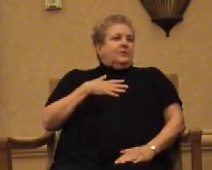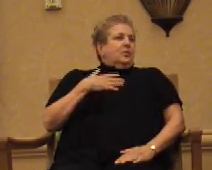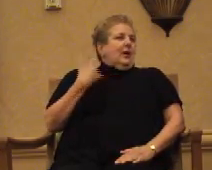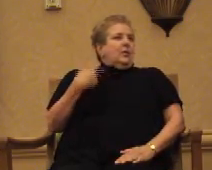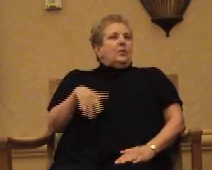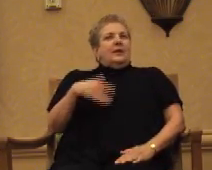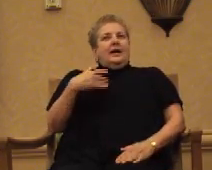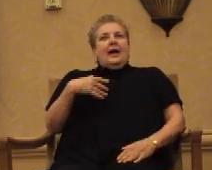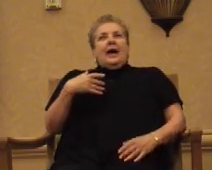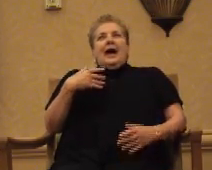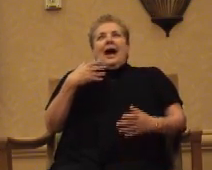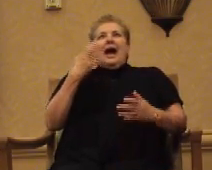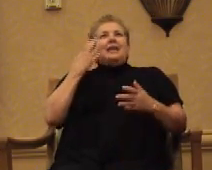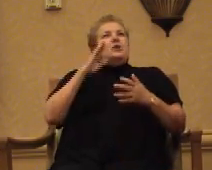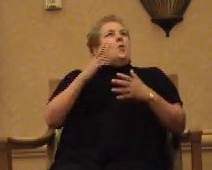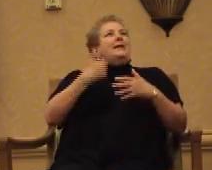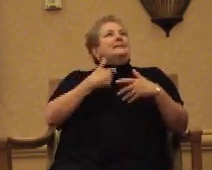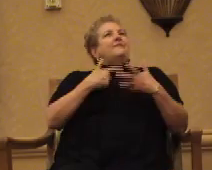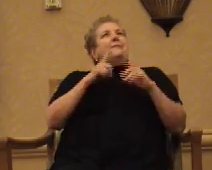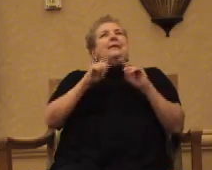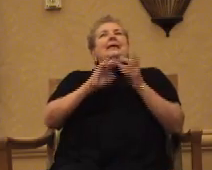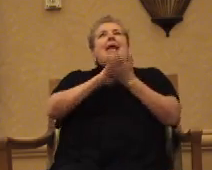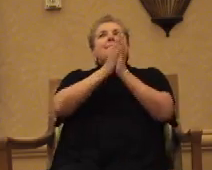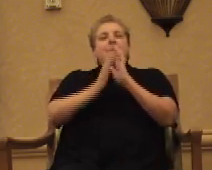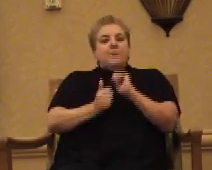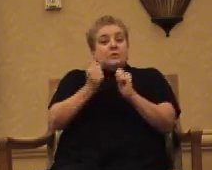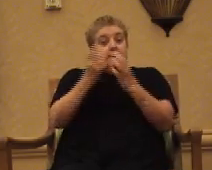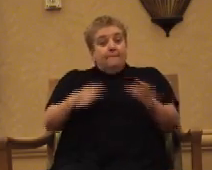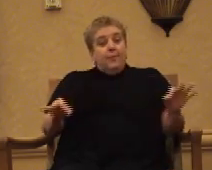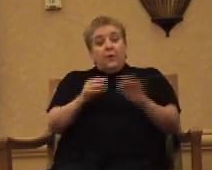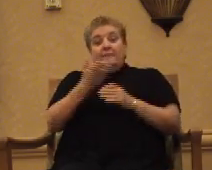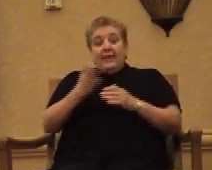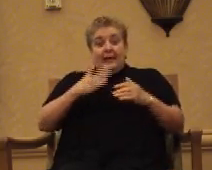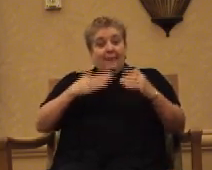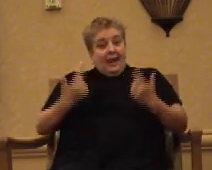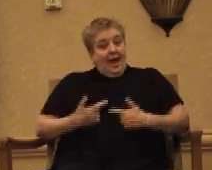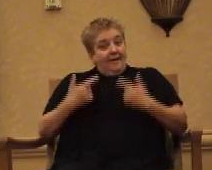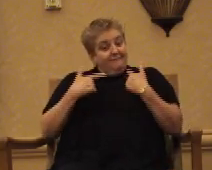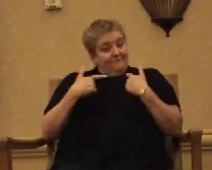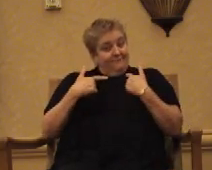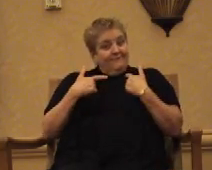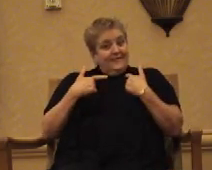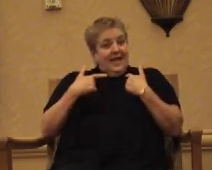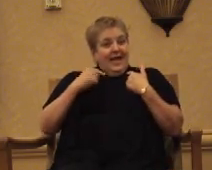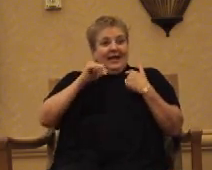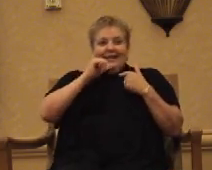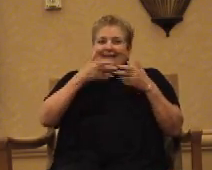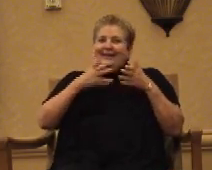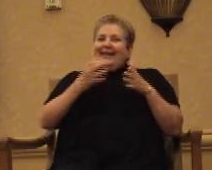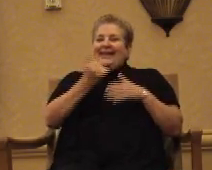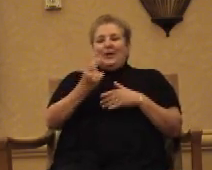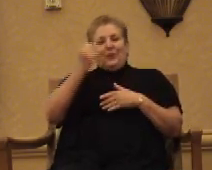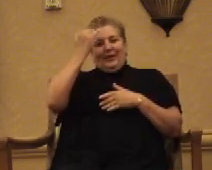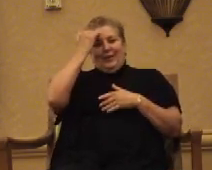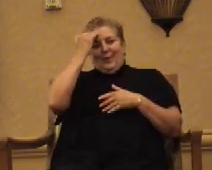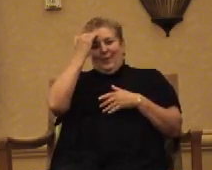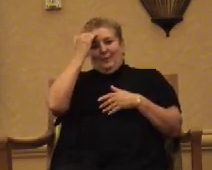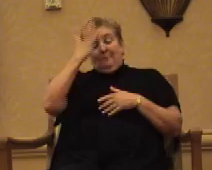I didn't even know it myself. It became the most important thing in my life, and I didn't let anyone know. Because I knew in my family it was